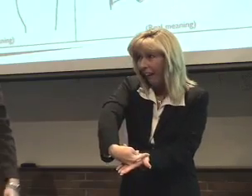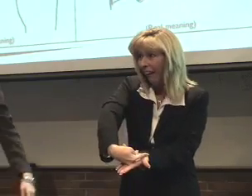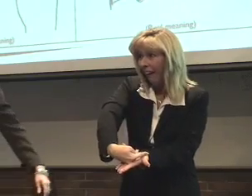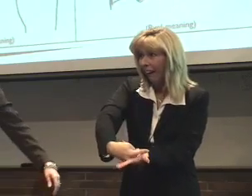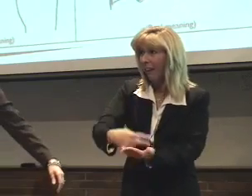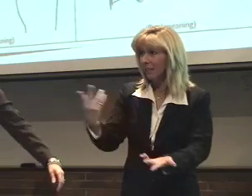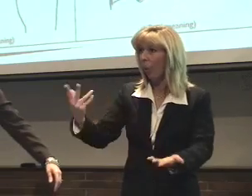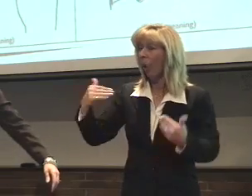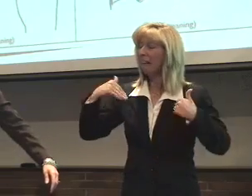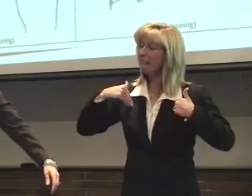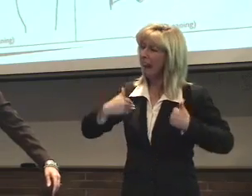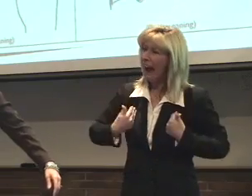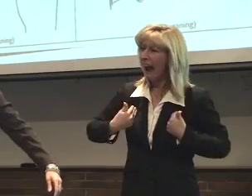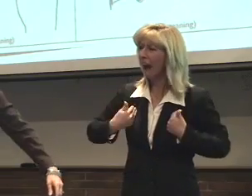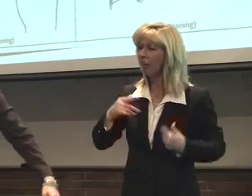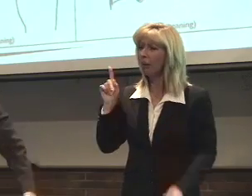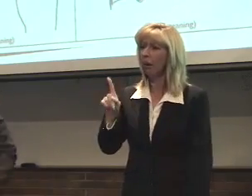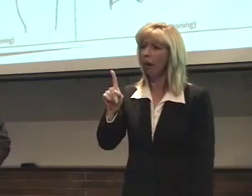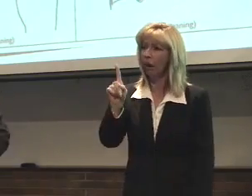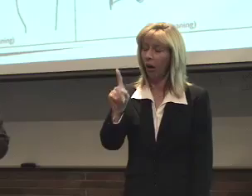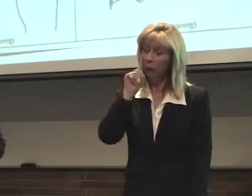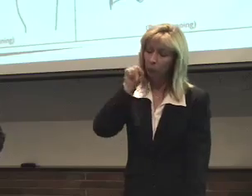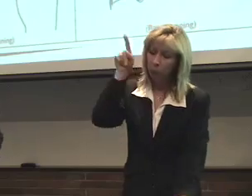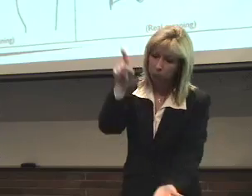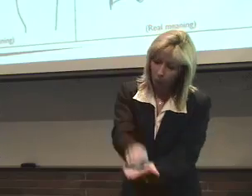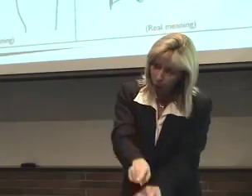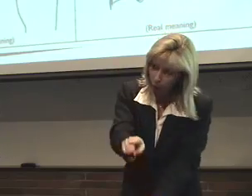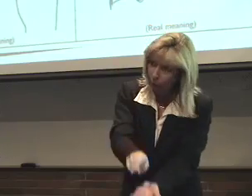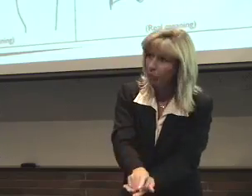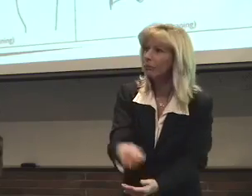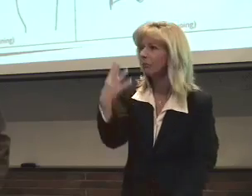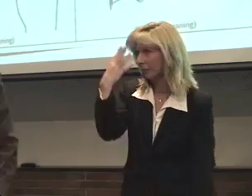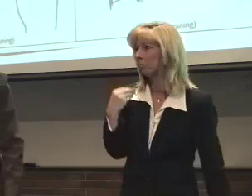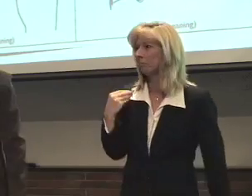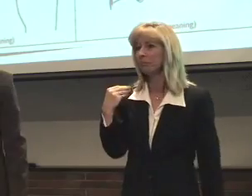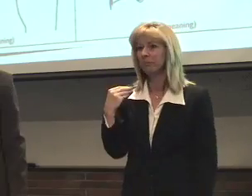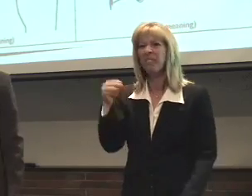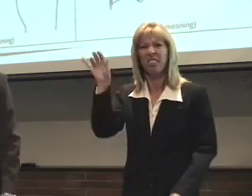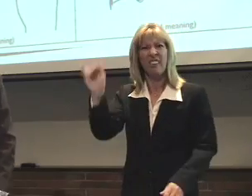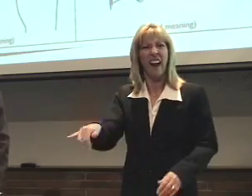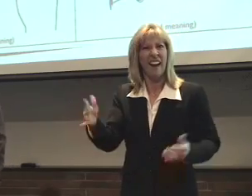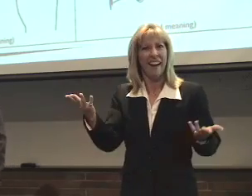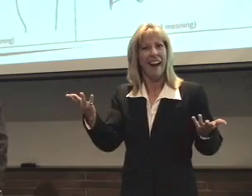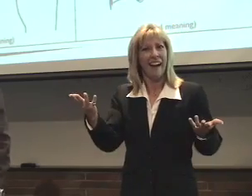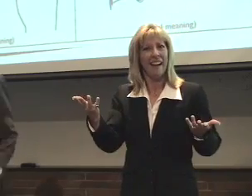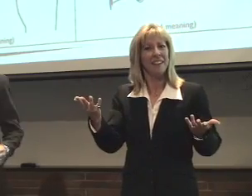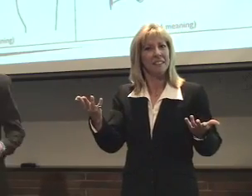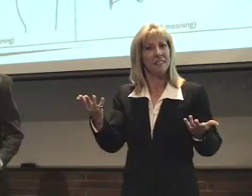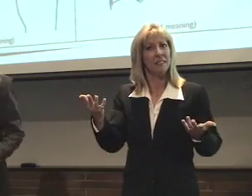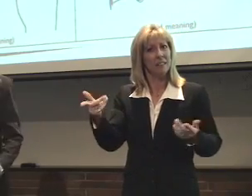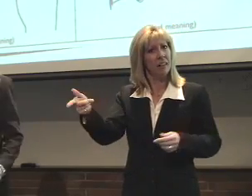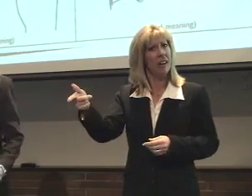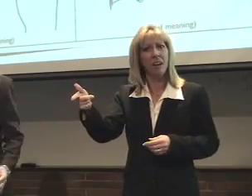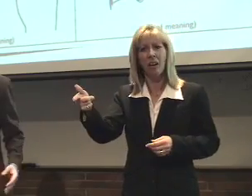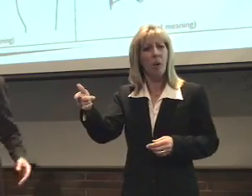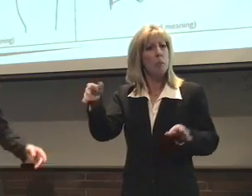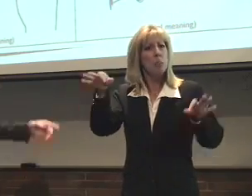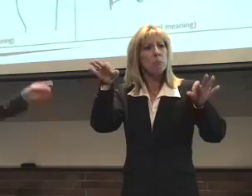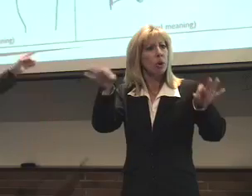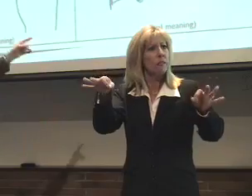so tired, he just flopped into bed. That is so good. And also